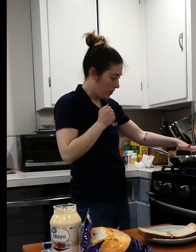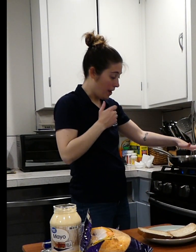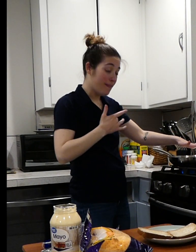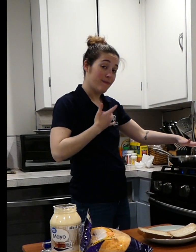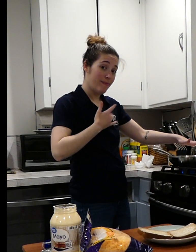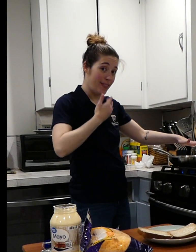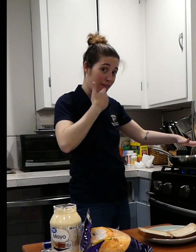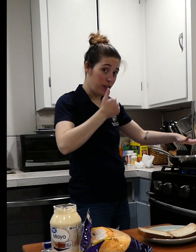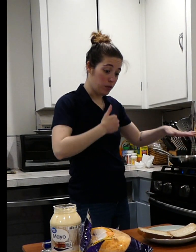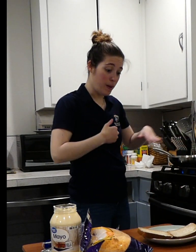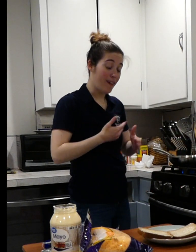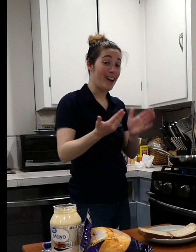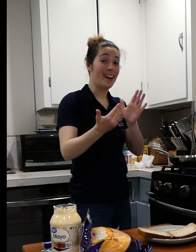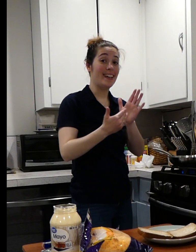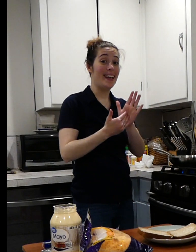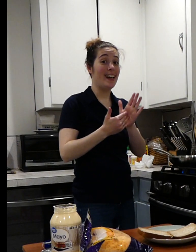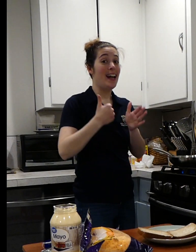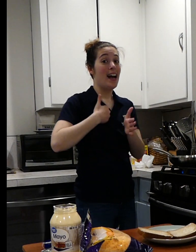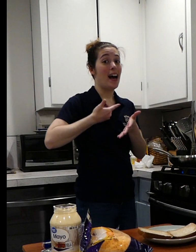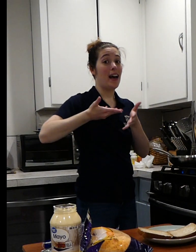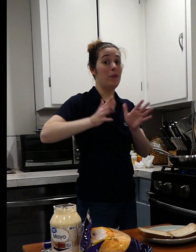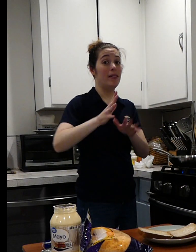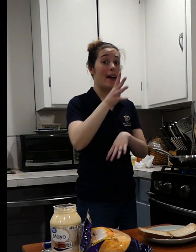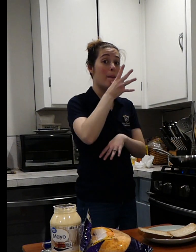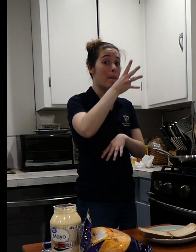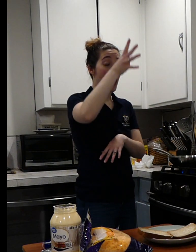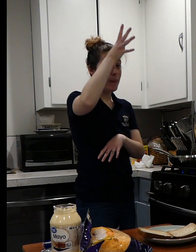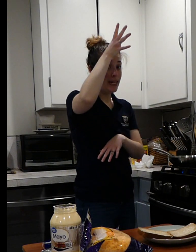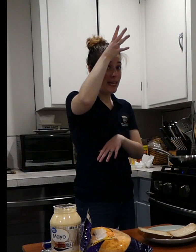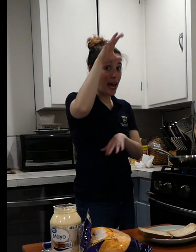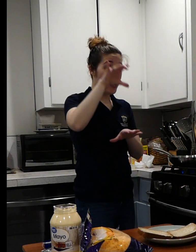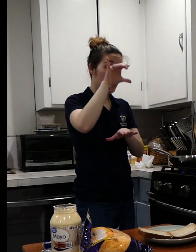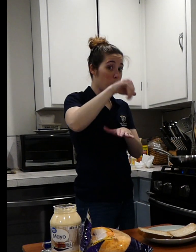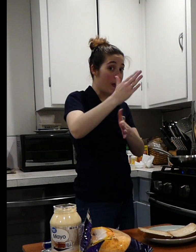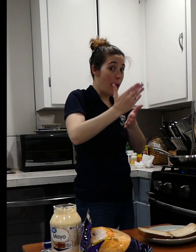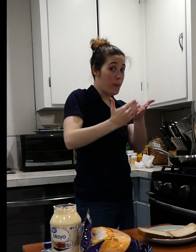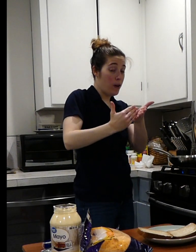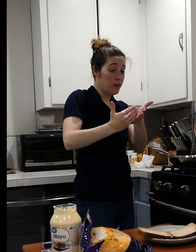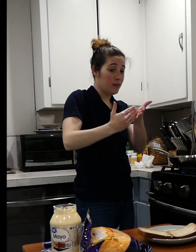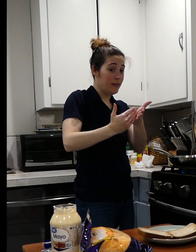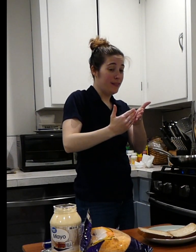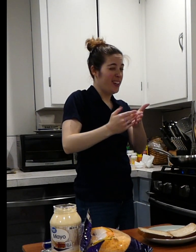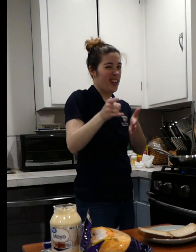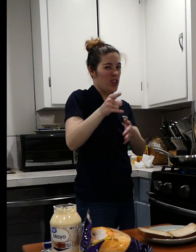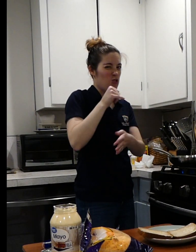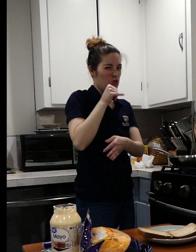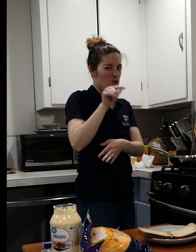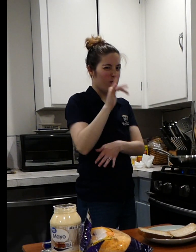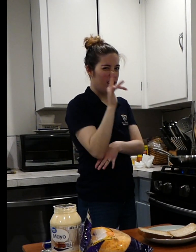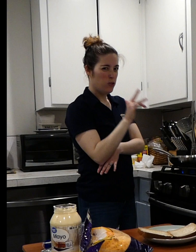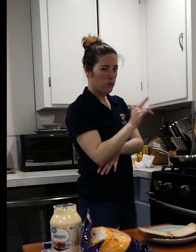Okay? Feels better. Again, I would let mom and dad do that part. You don't need to